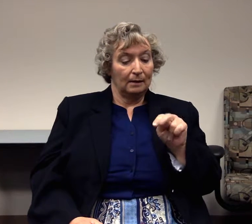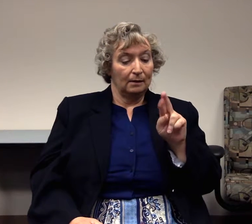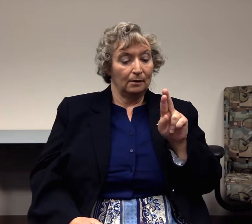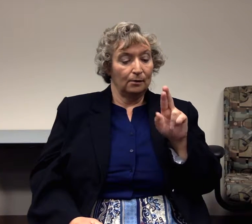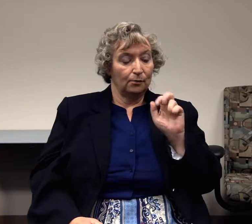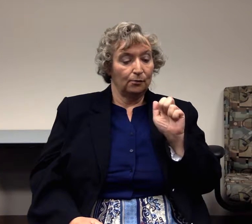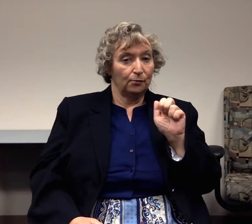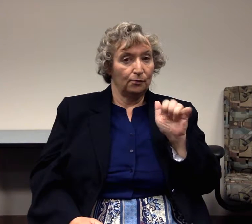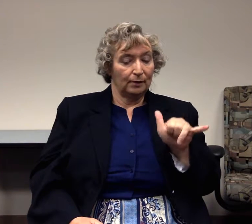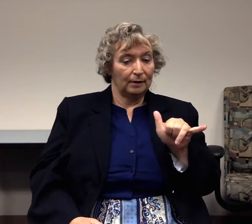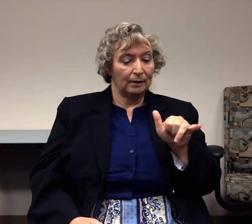Henry Knox